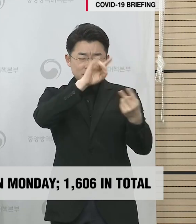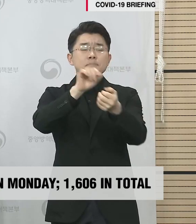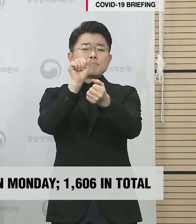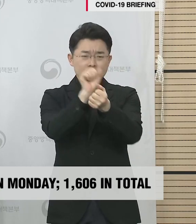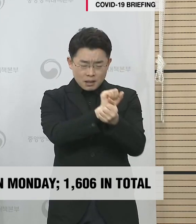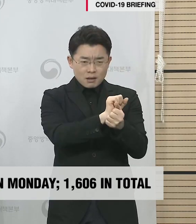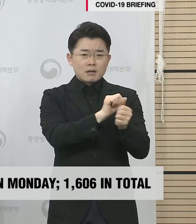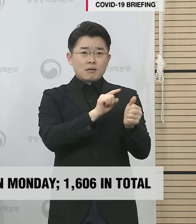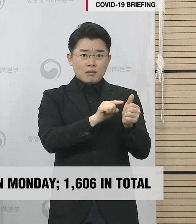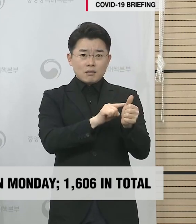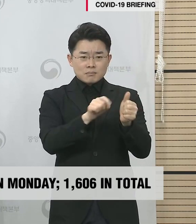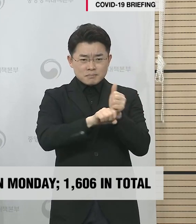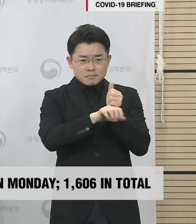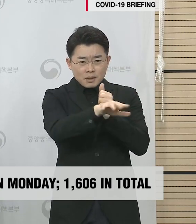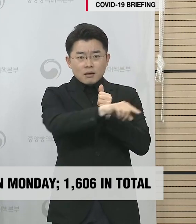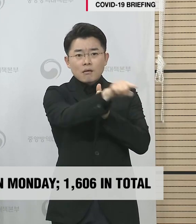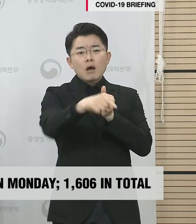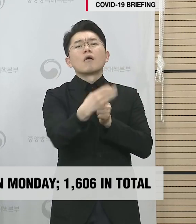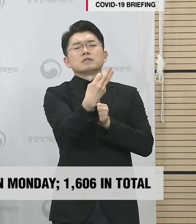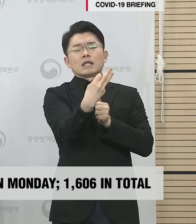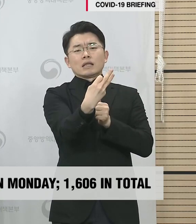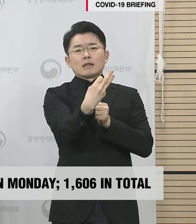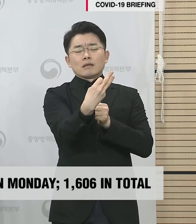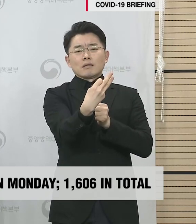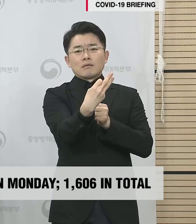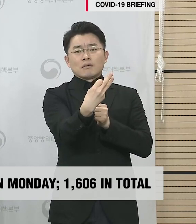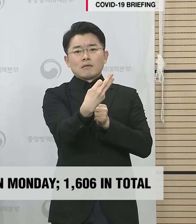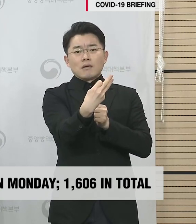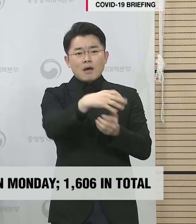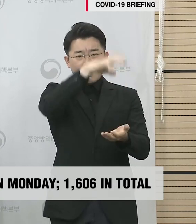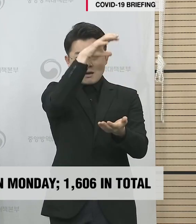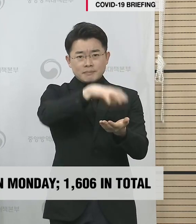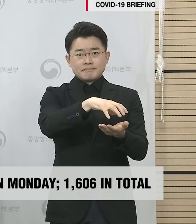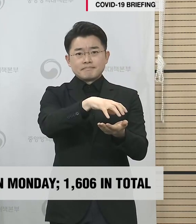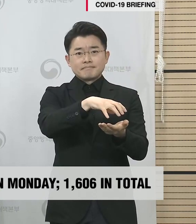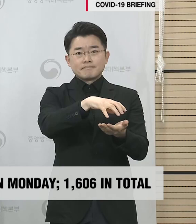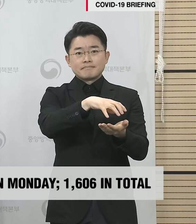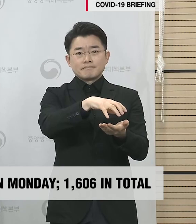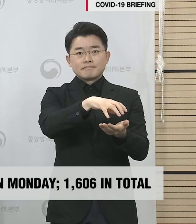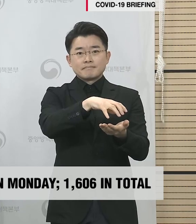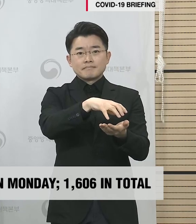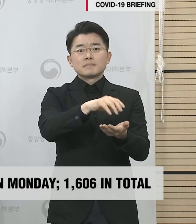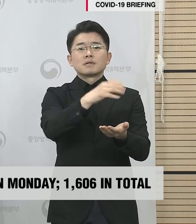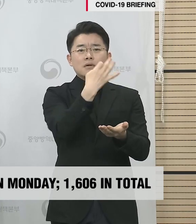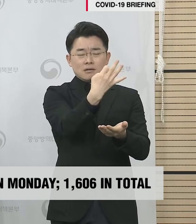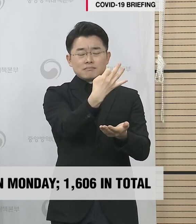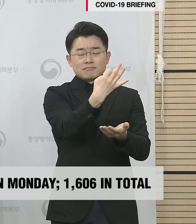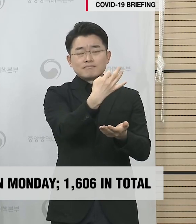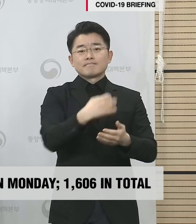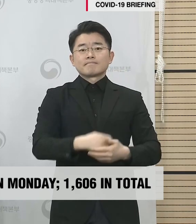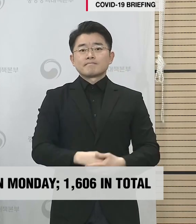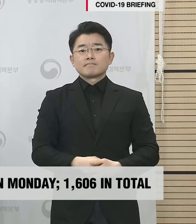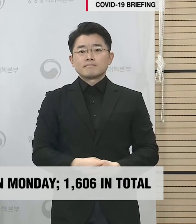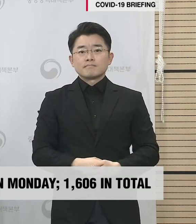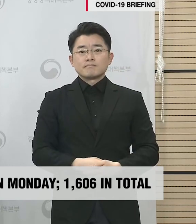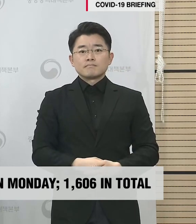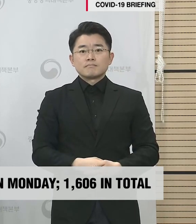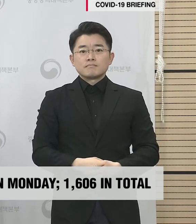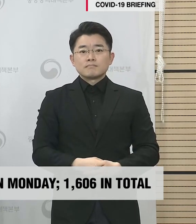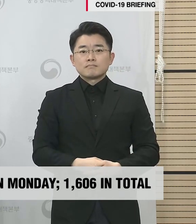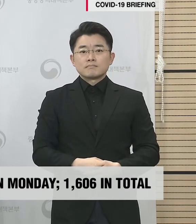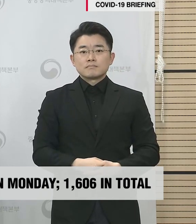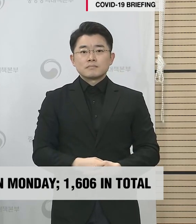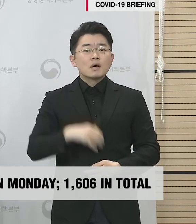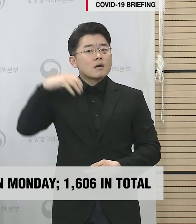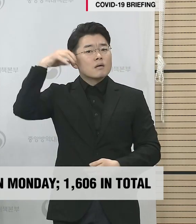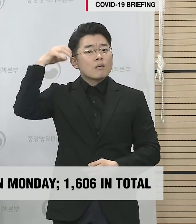District Daycare Center, we identified additional 13 additional cases, and in total, we have 14 cases being